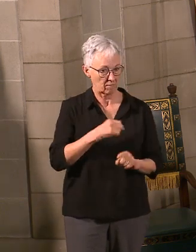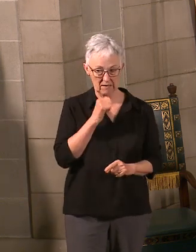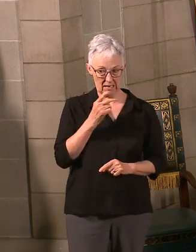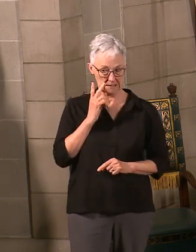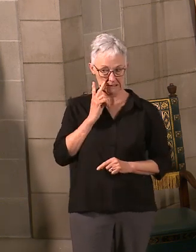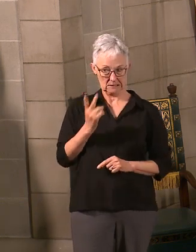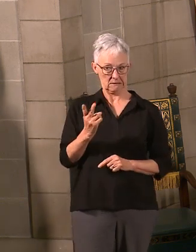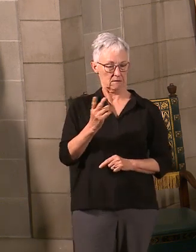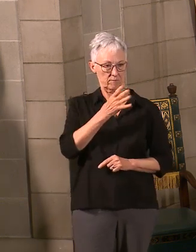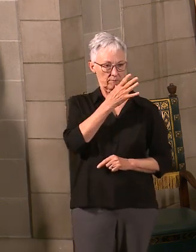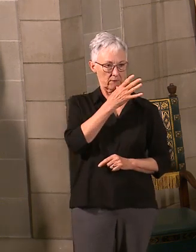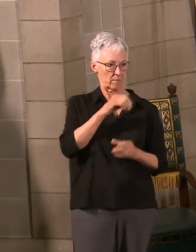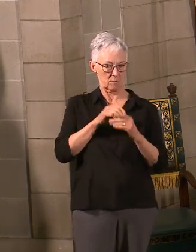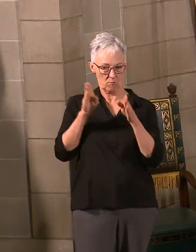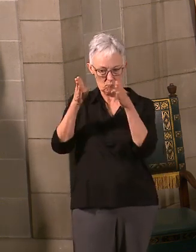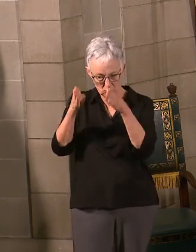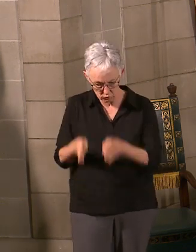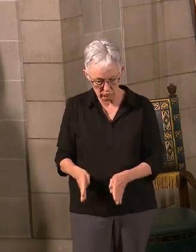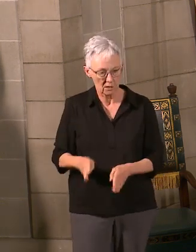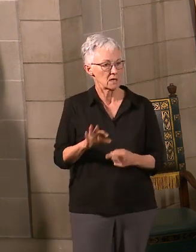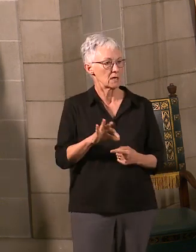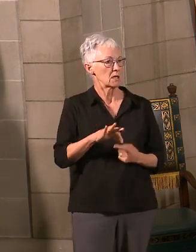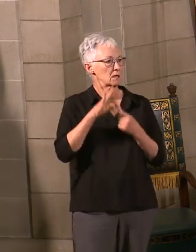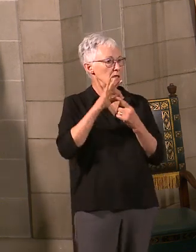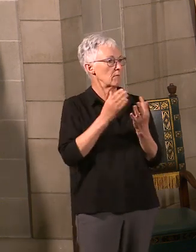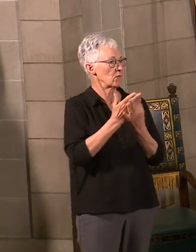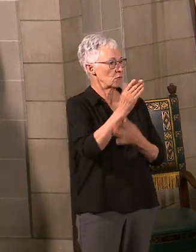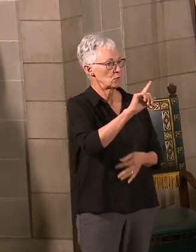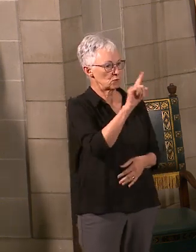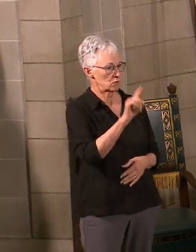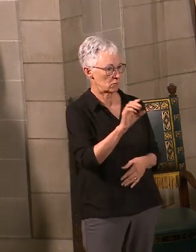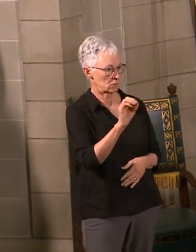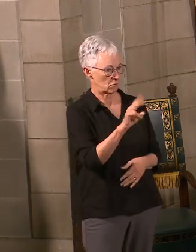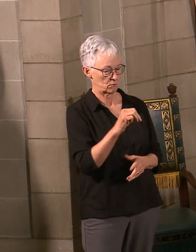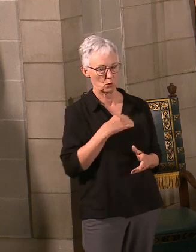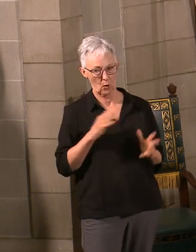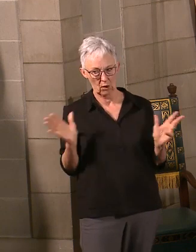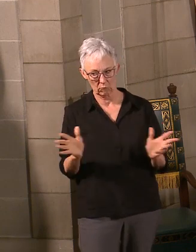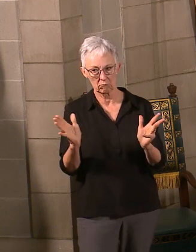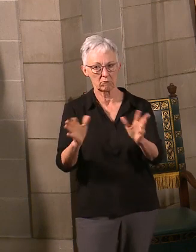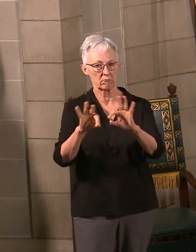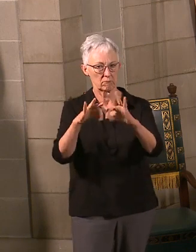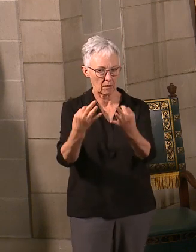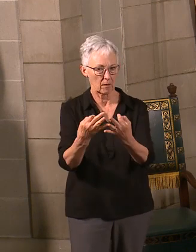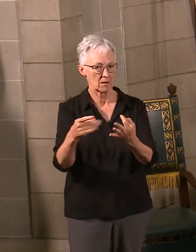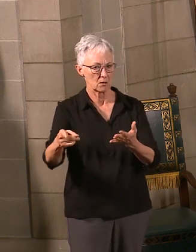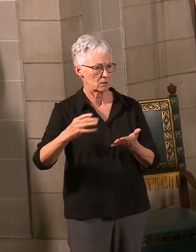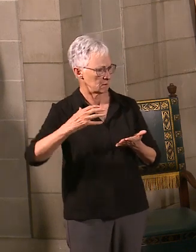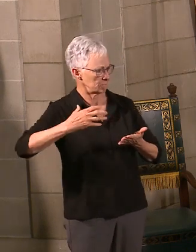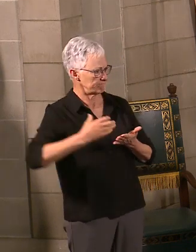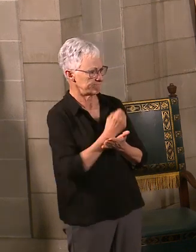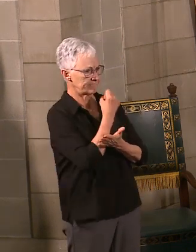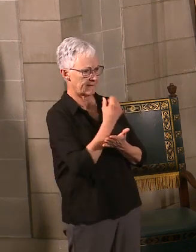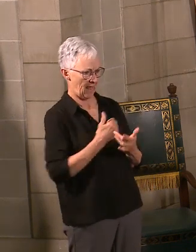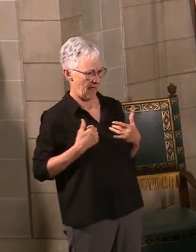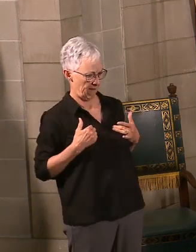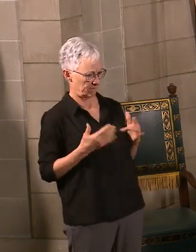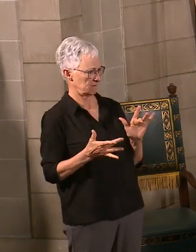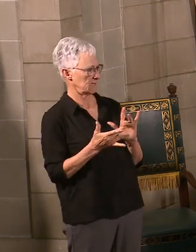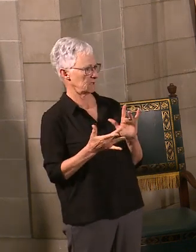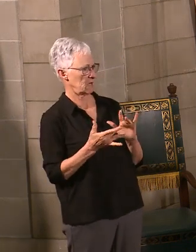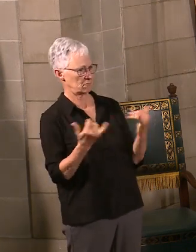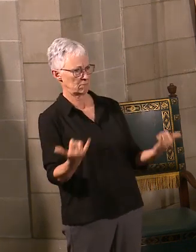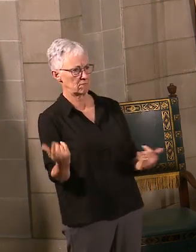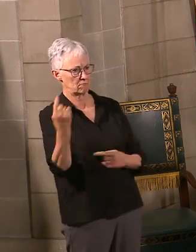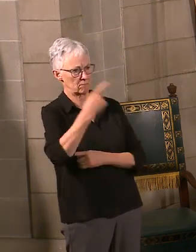or using something like Zoom. And that's what I'd encourage people to do, is have those families really take advantage of the technology that's out there to be able to